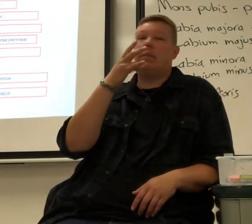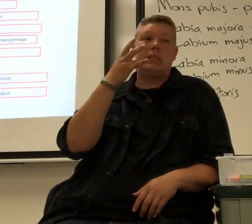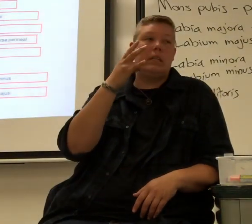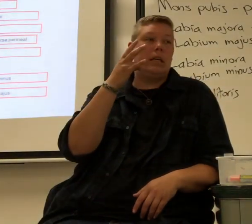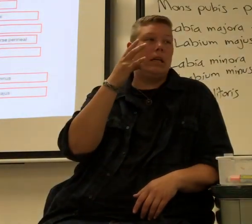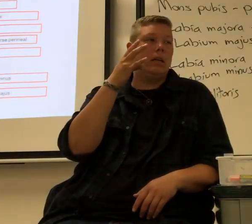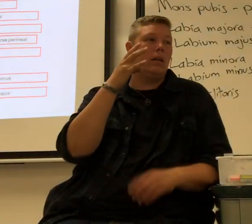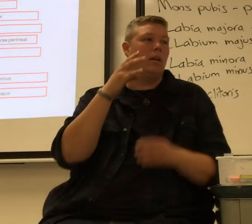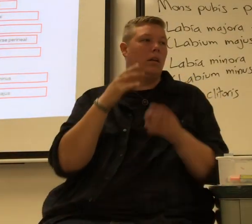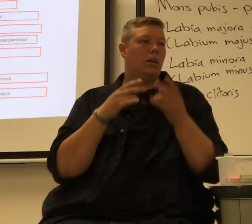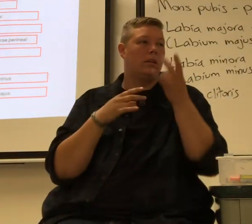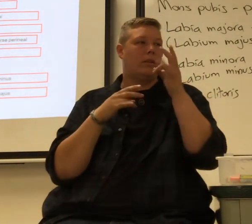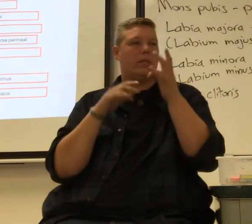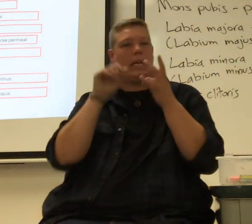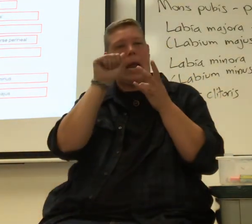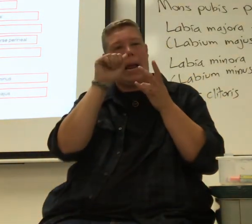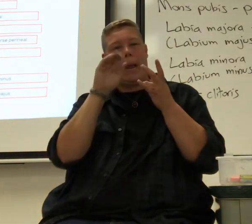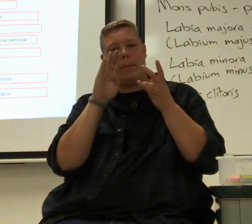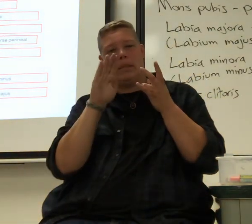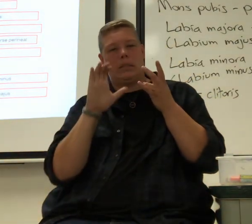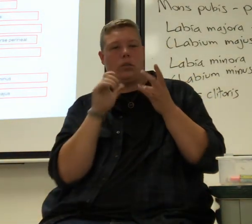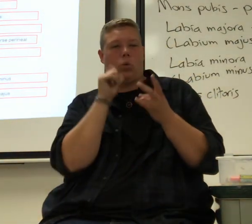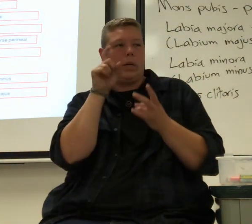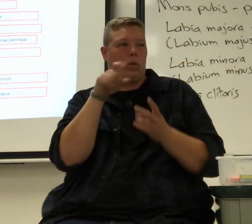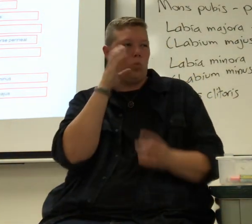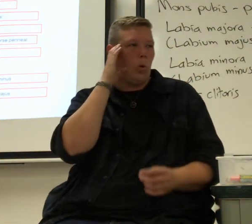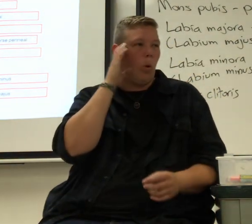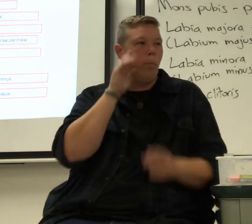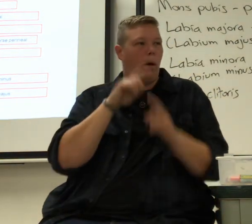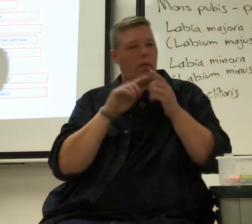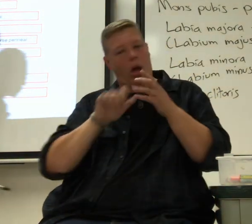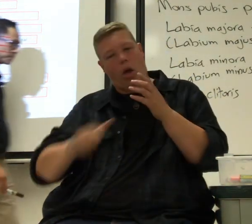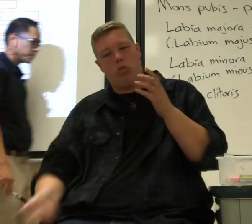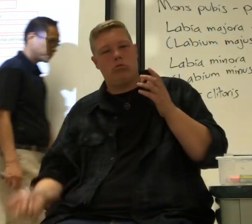ani, but this stuff down here you still got to know.